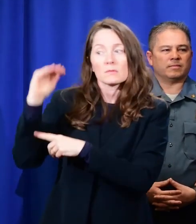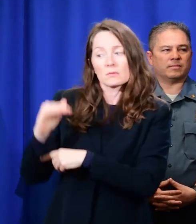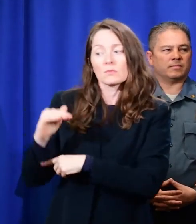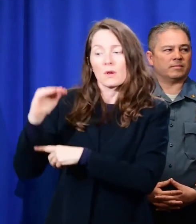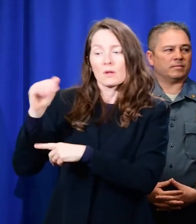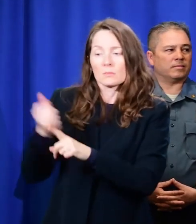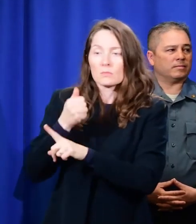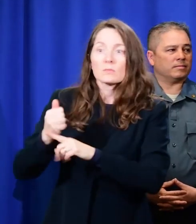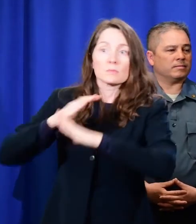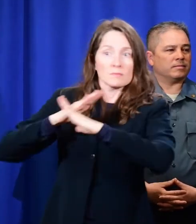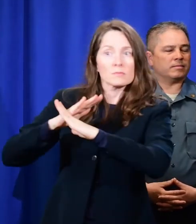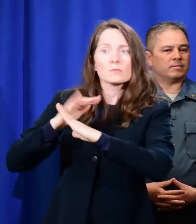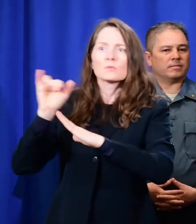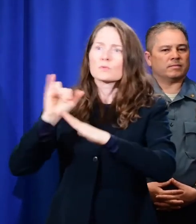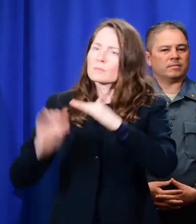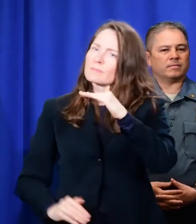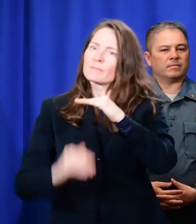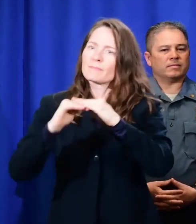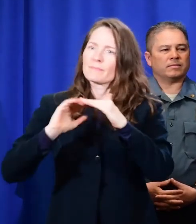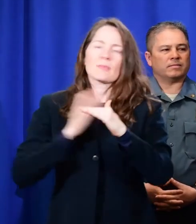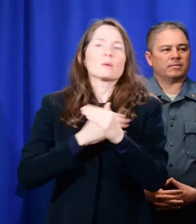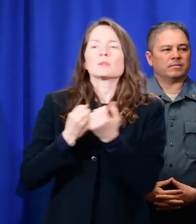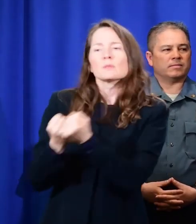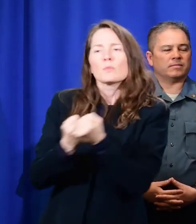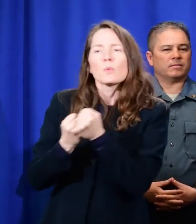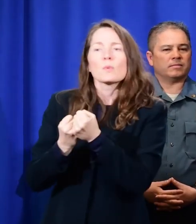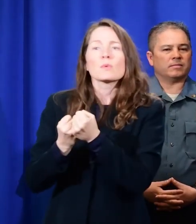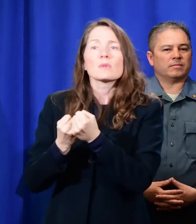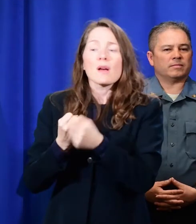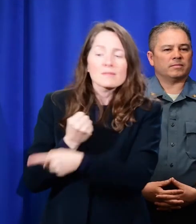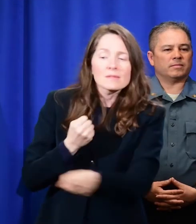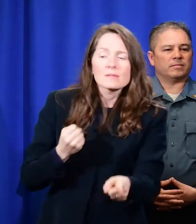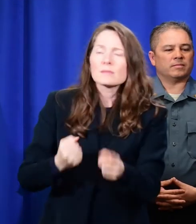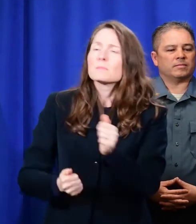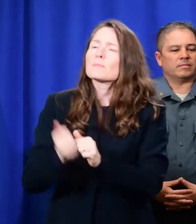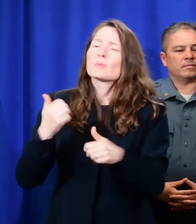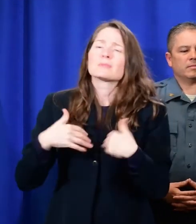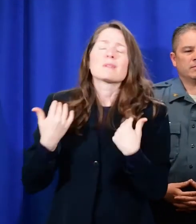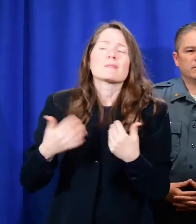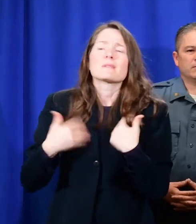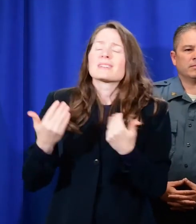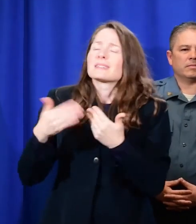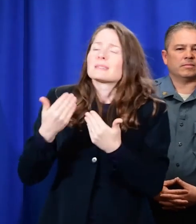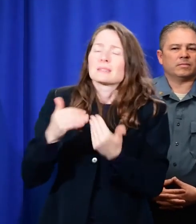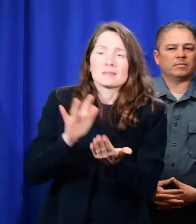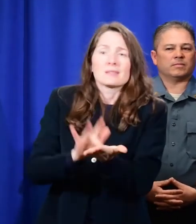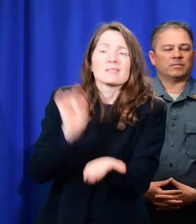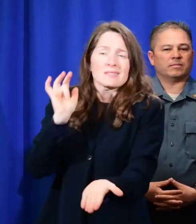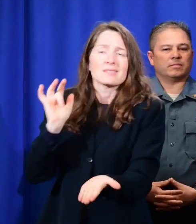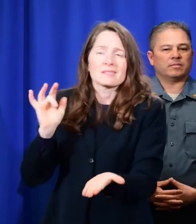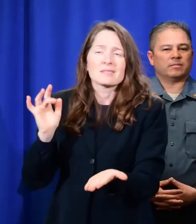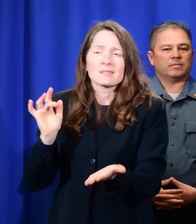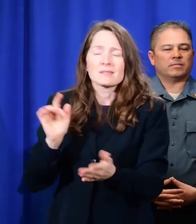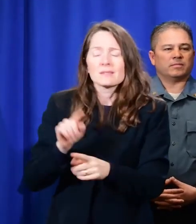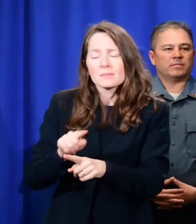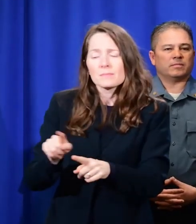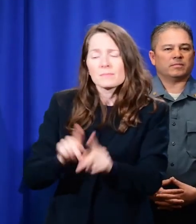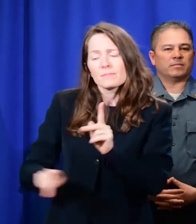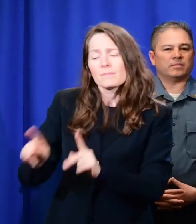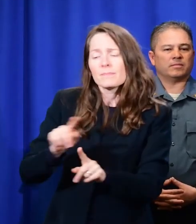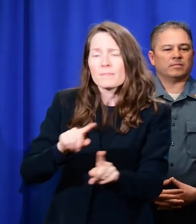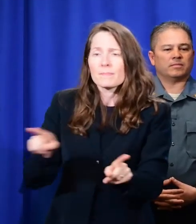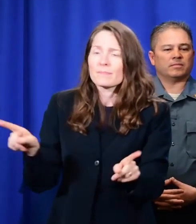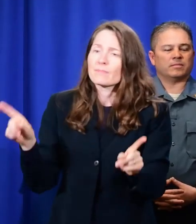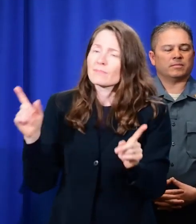and maximizing our support of the youngest and most vulnerable victims of abuse. And whereas our